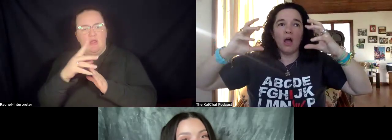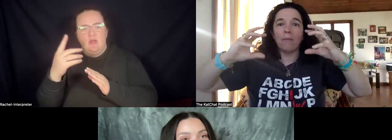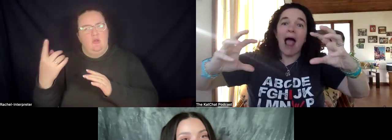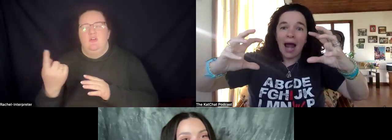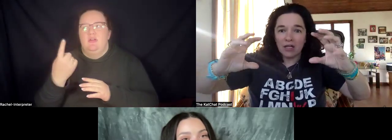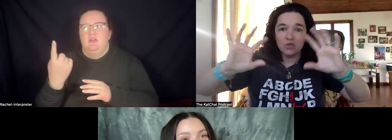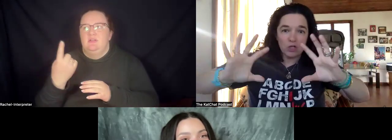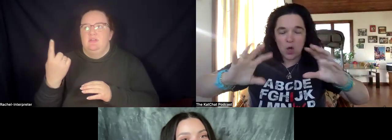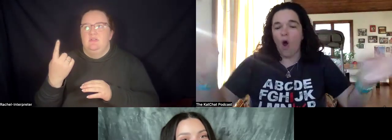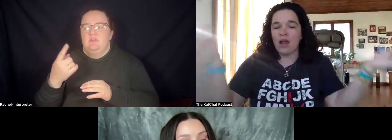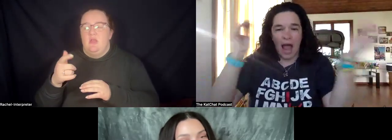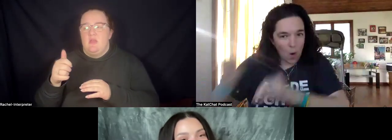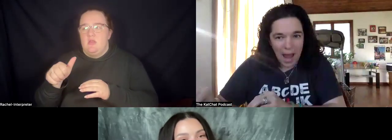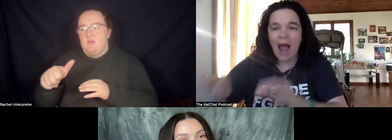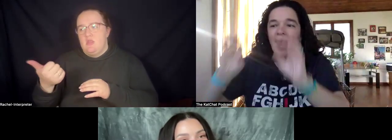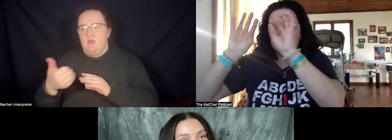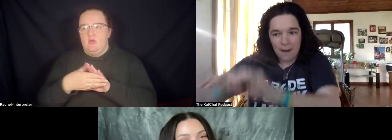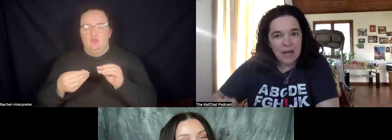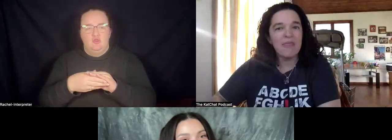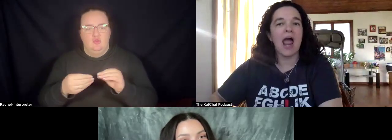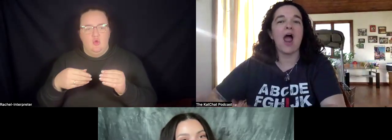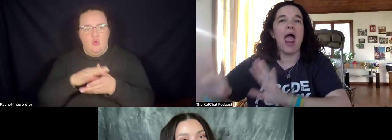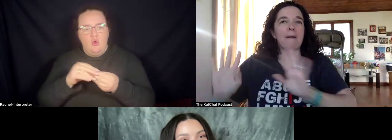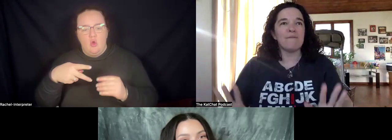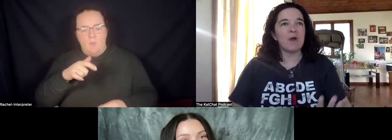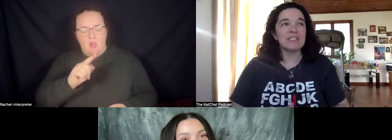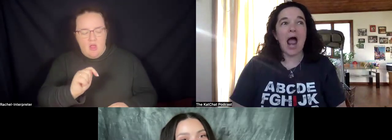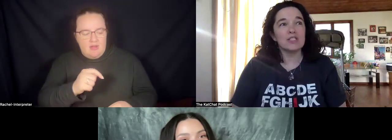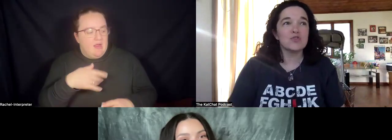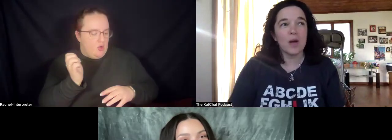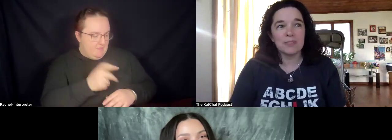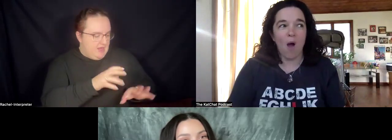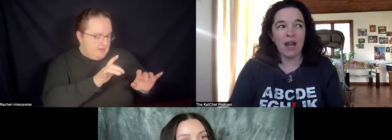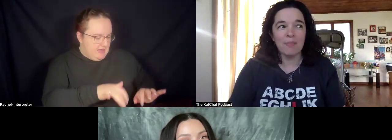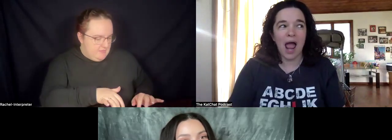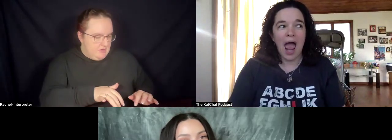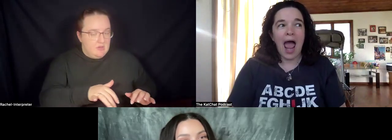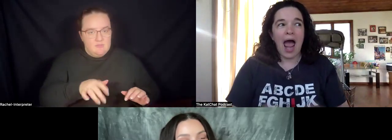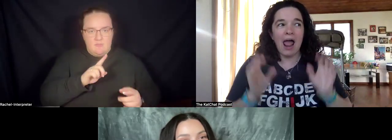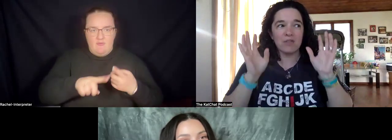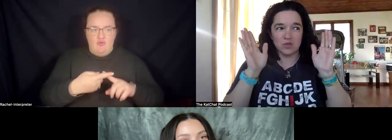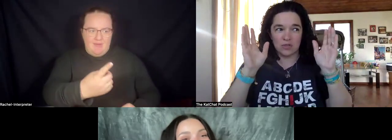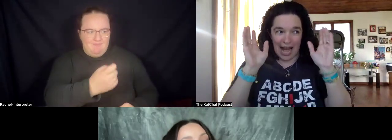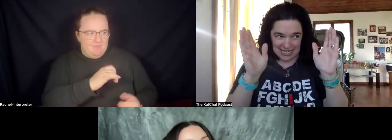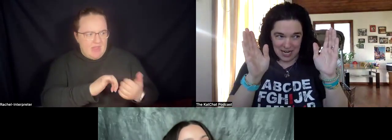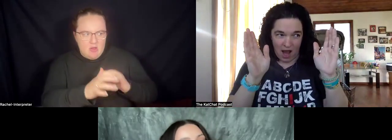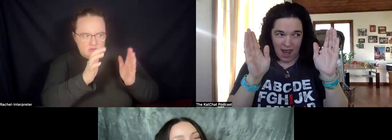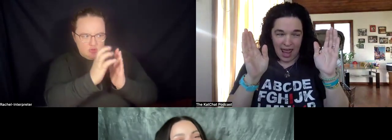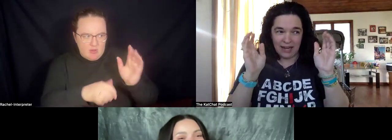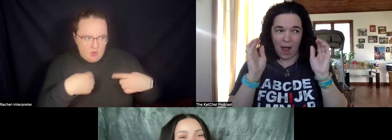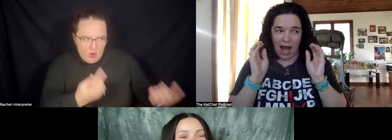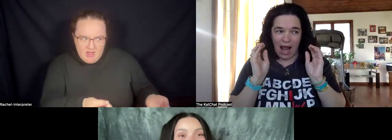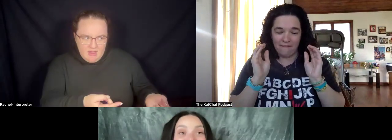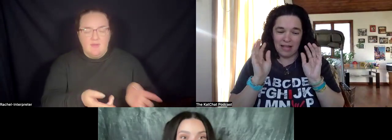another plot to the story, I go back, I type it in there my phone with the how to script going. I have the